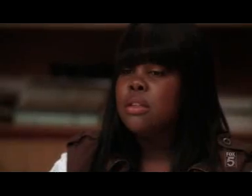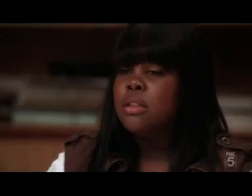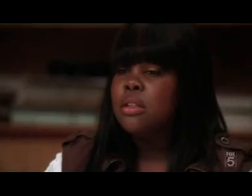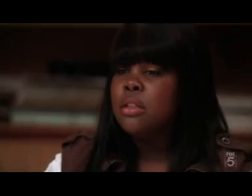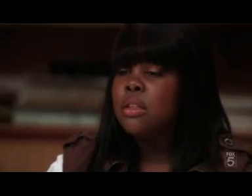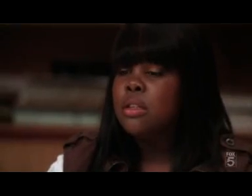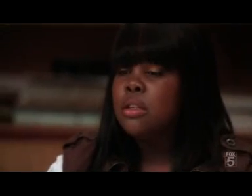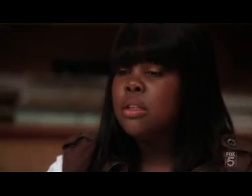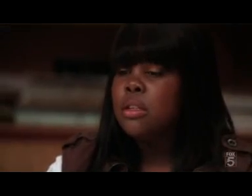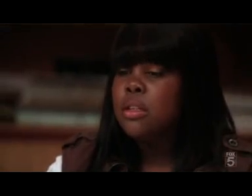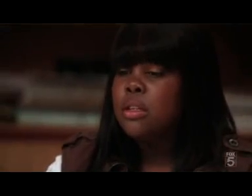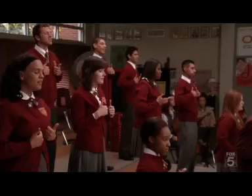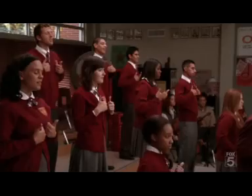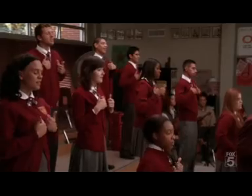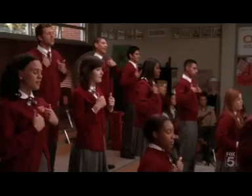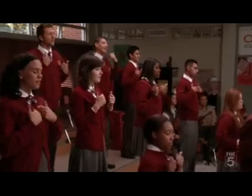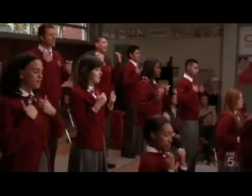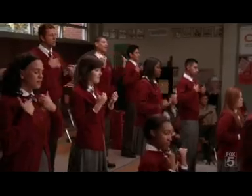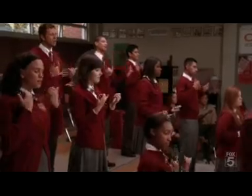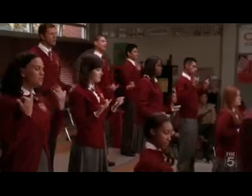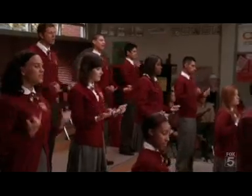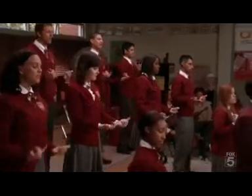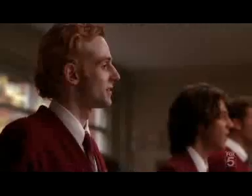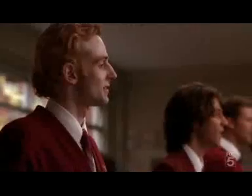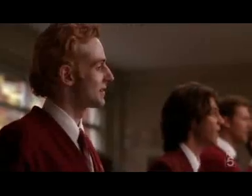Living life for today